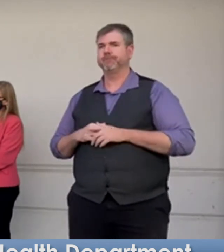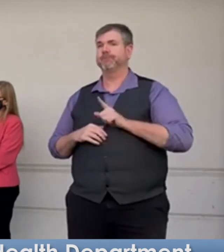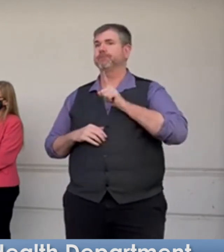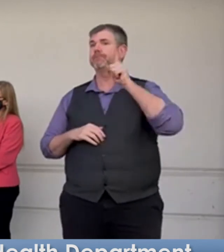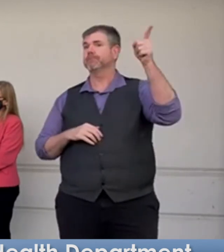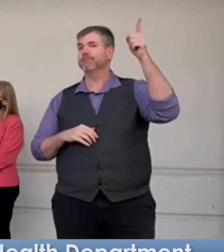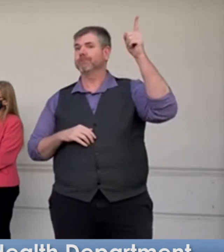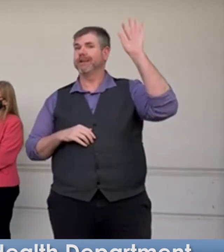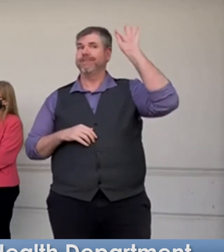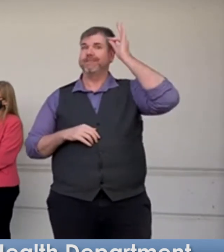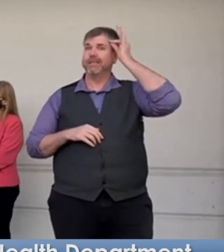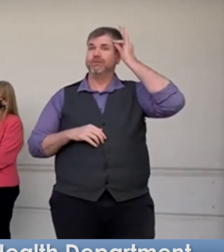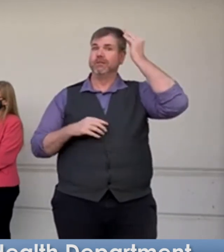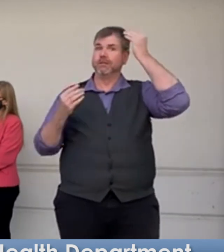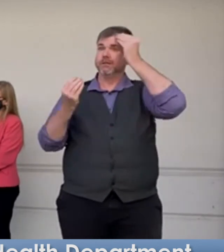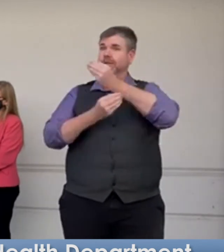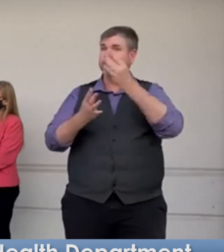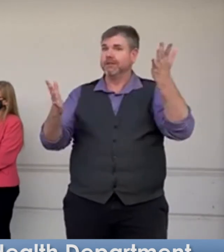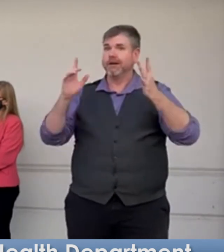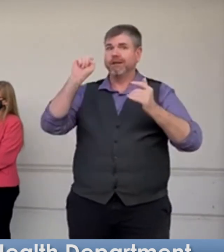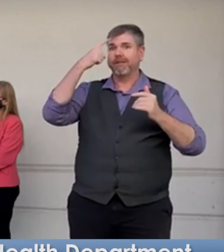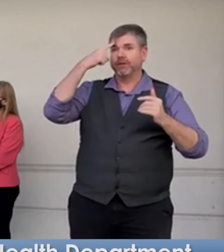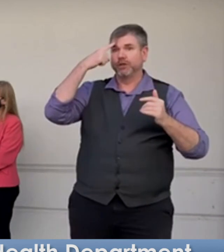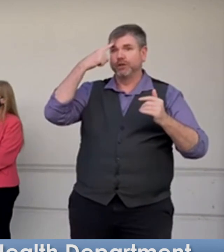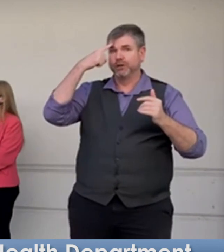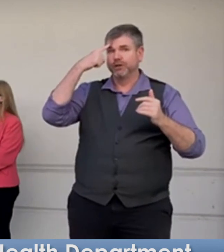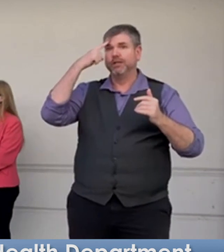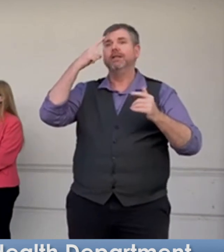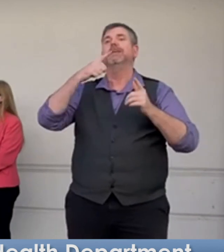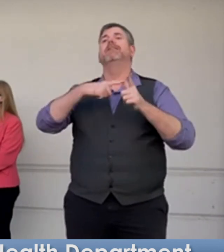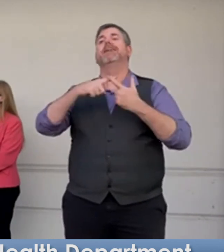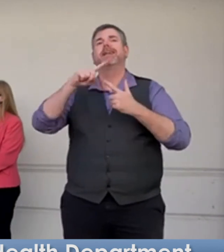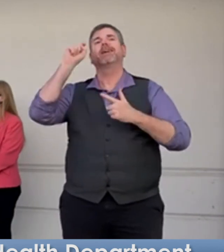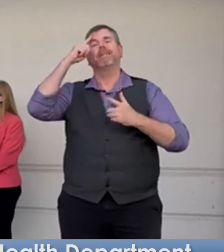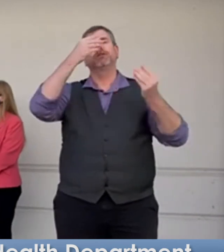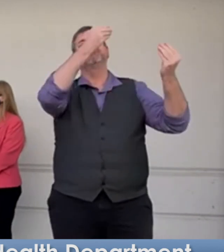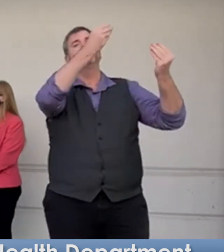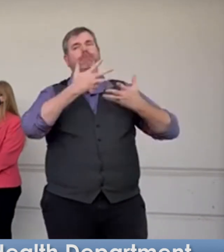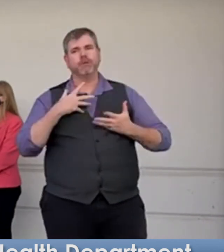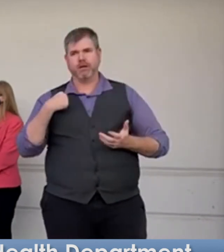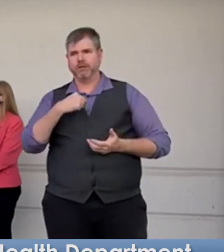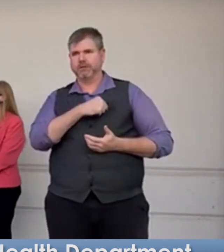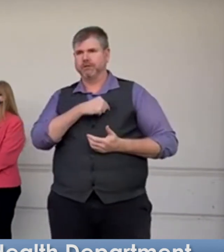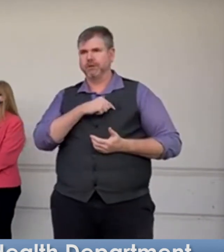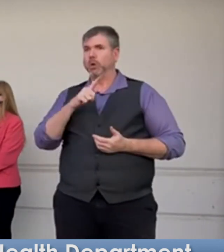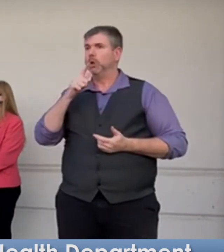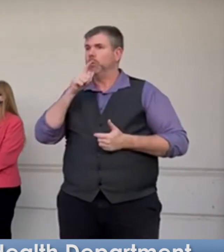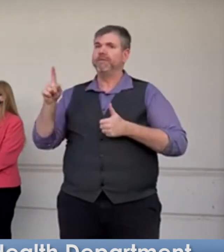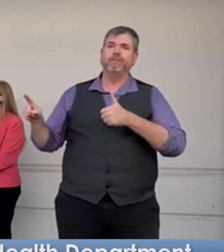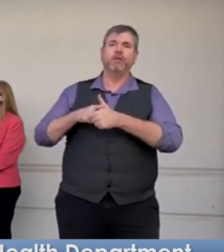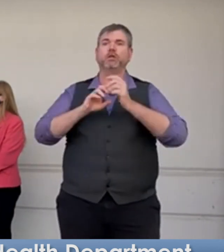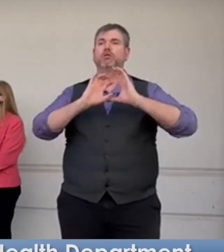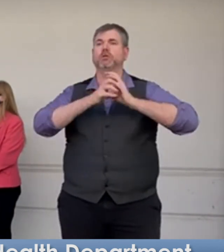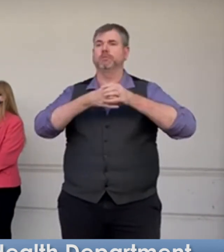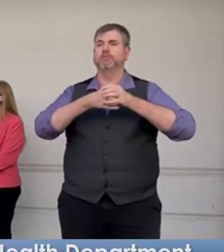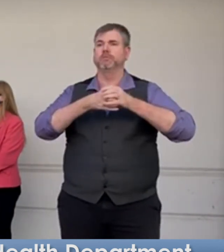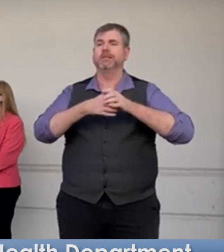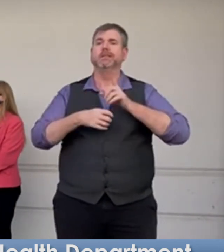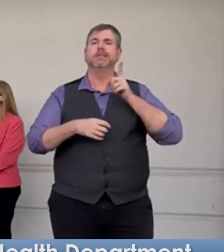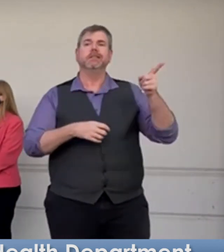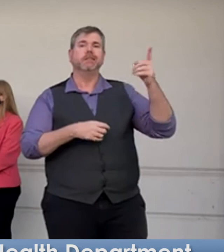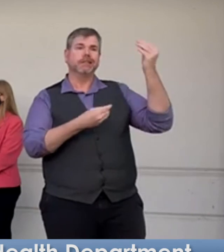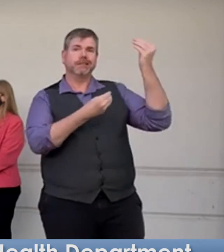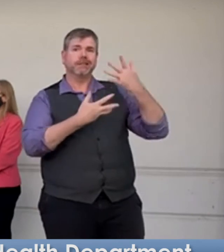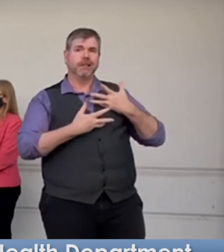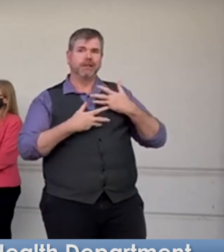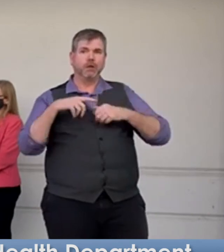the FDA, that we get the vaccine out to the priority groups in the priority order. Given the fact that